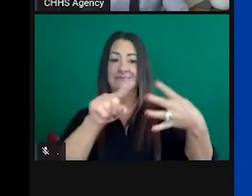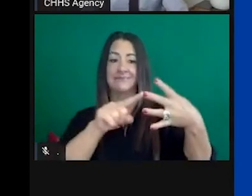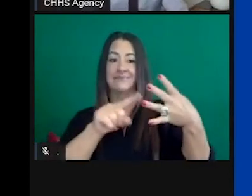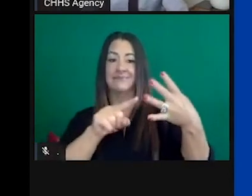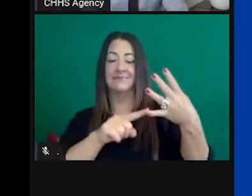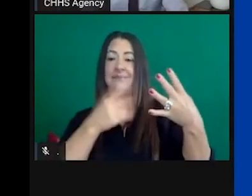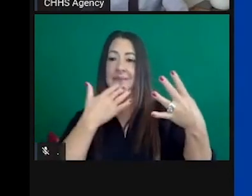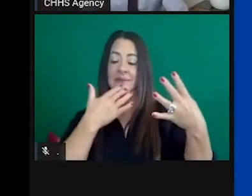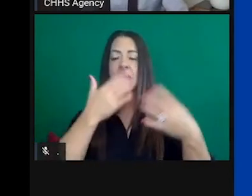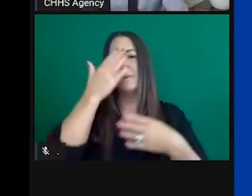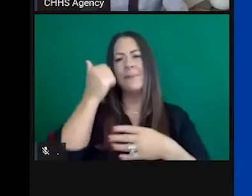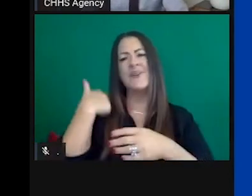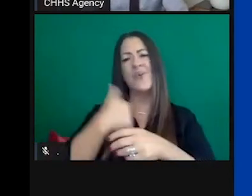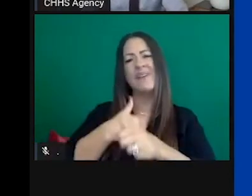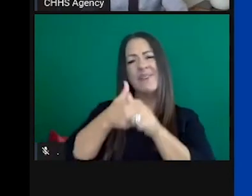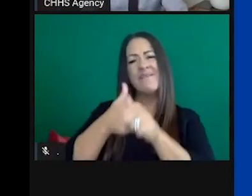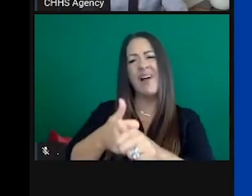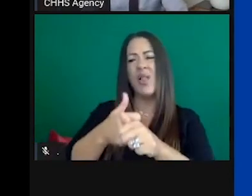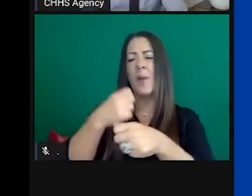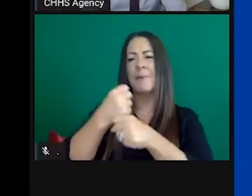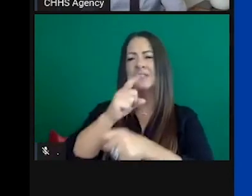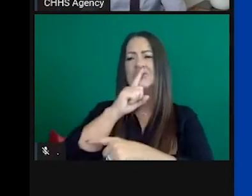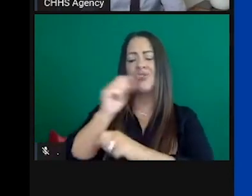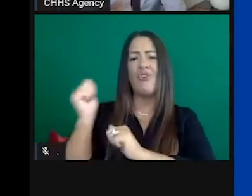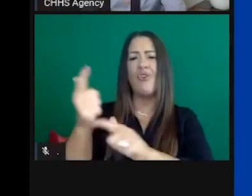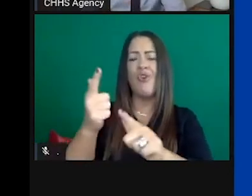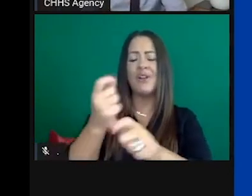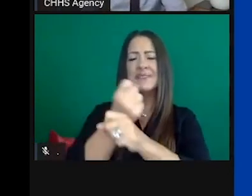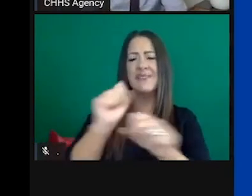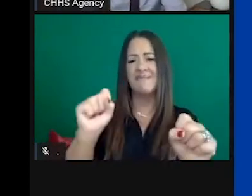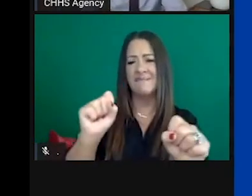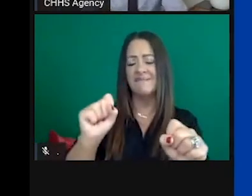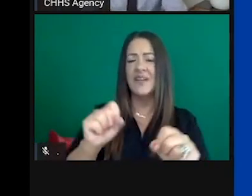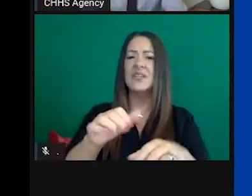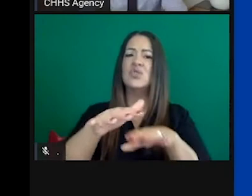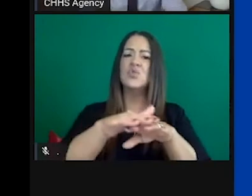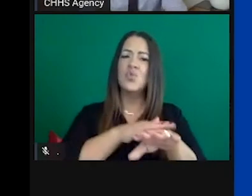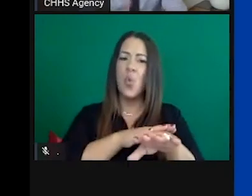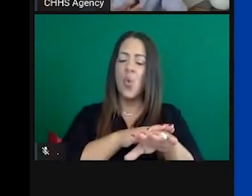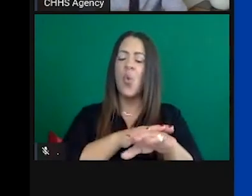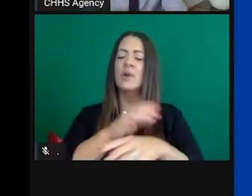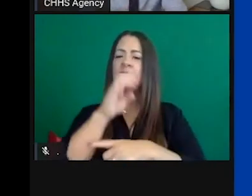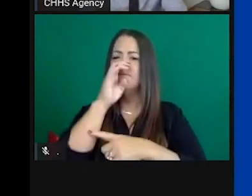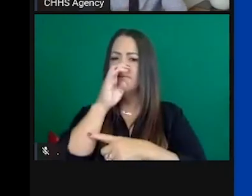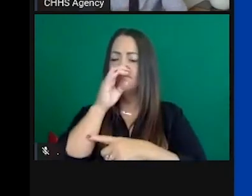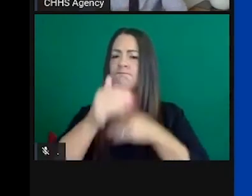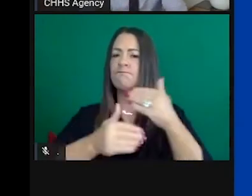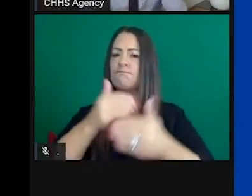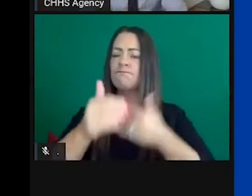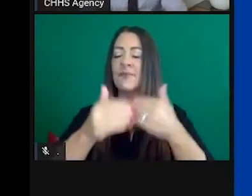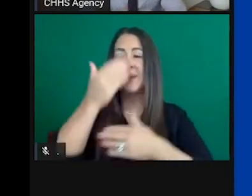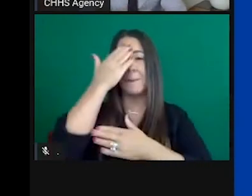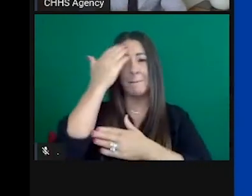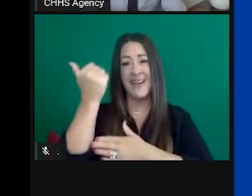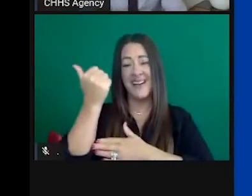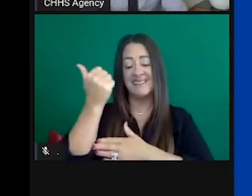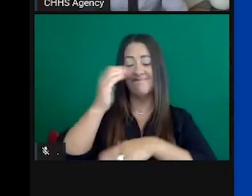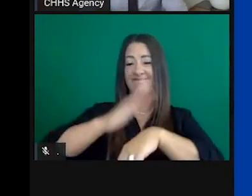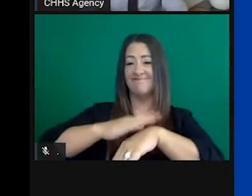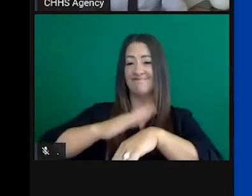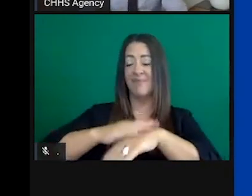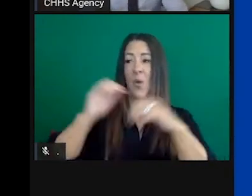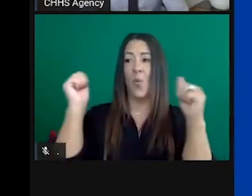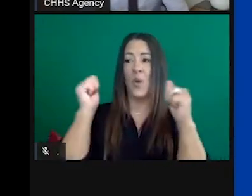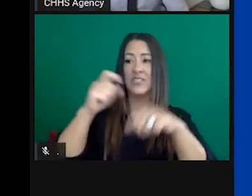of being slow and stringent, that we want to make sure as we move forward in the face of flu season coming,